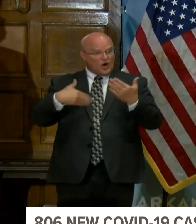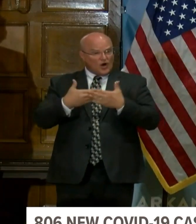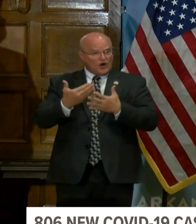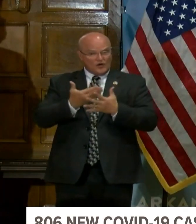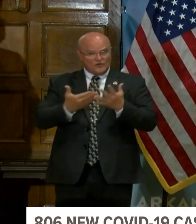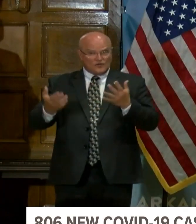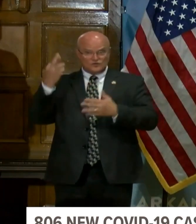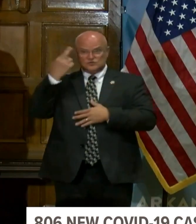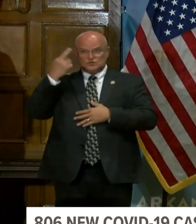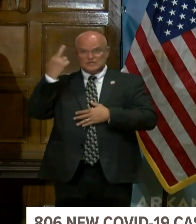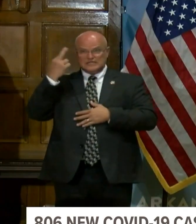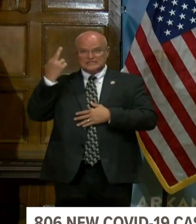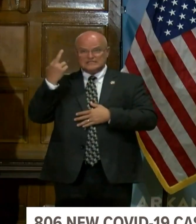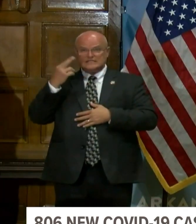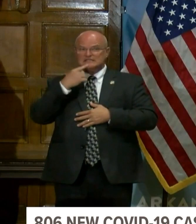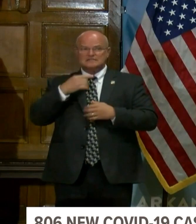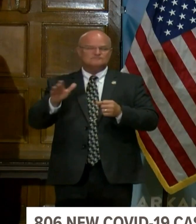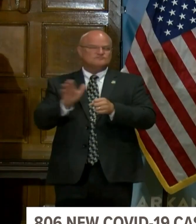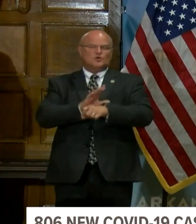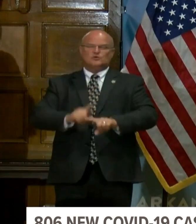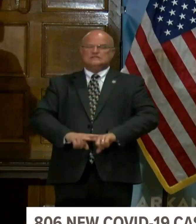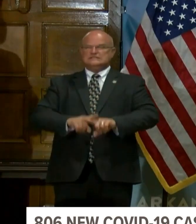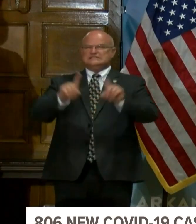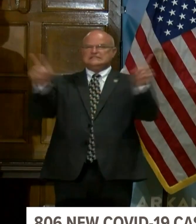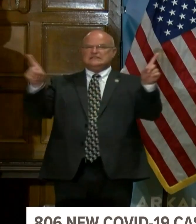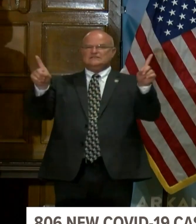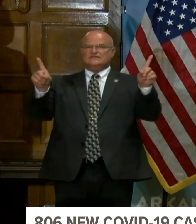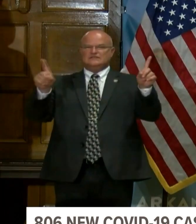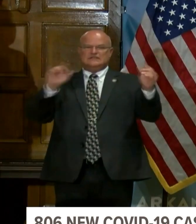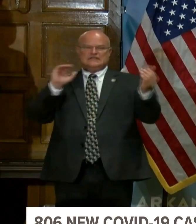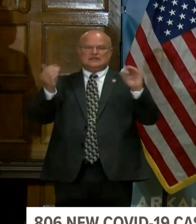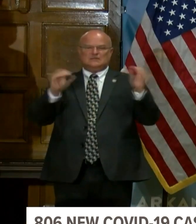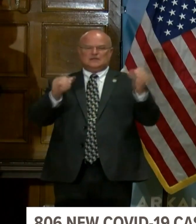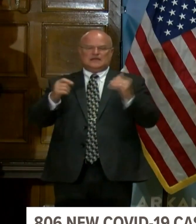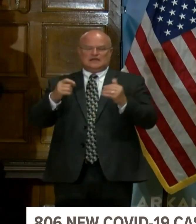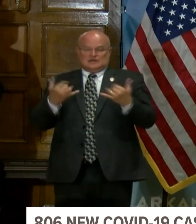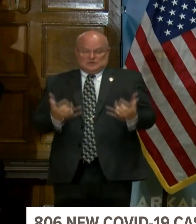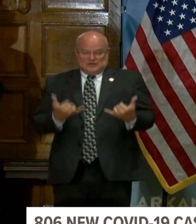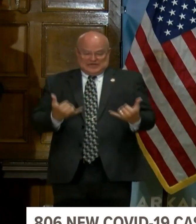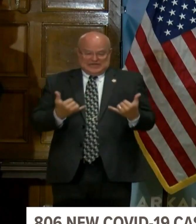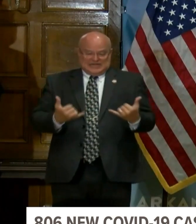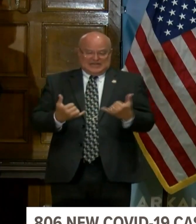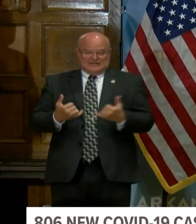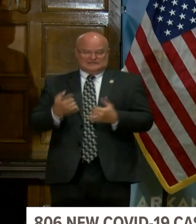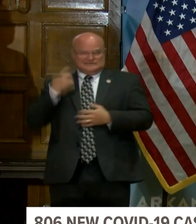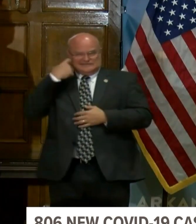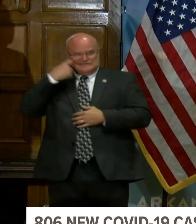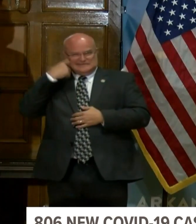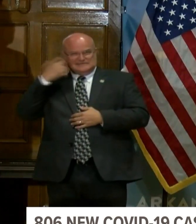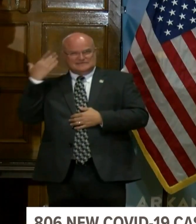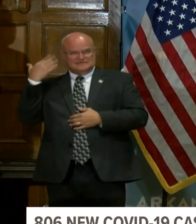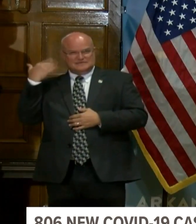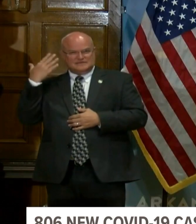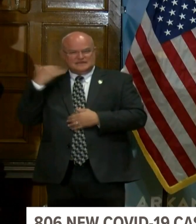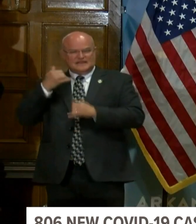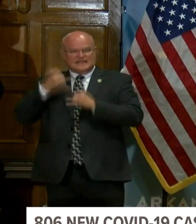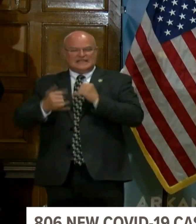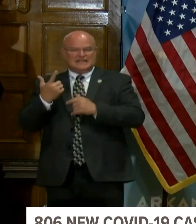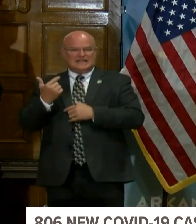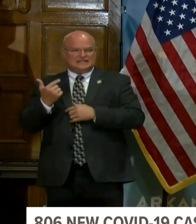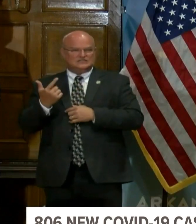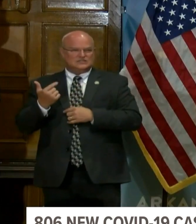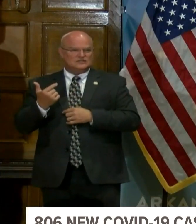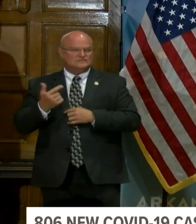those reasons, it's just a totally different environment that we have right now versus what we did toward the end of